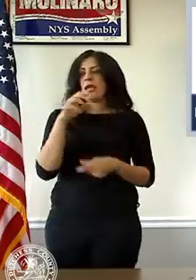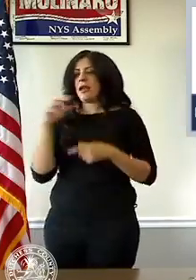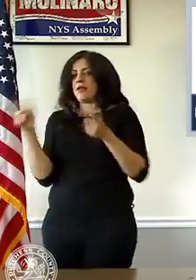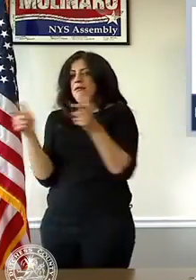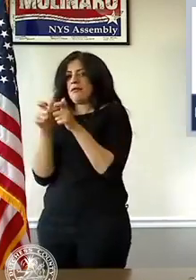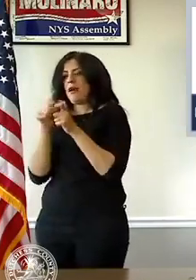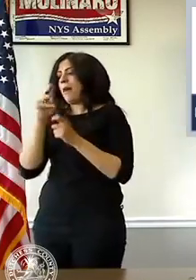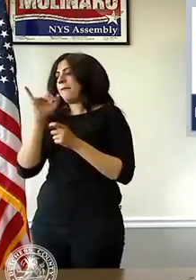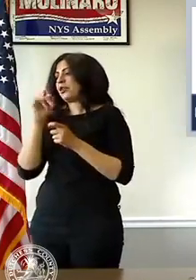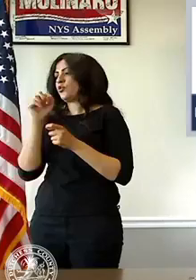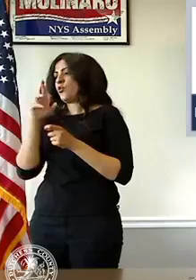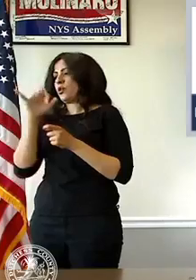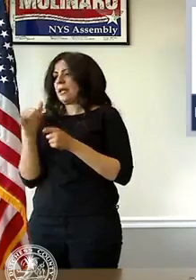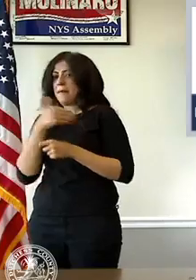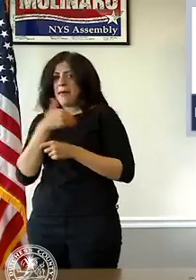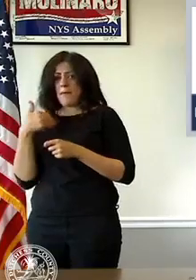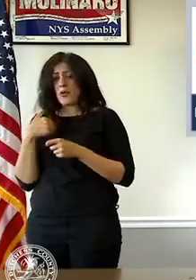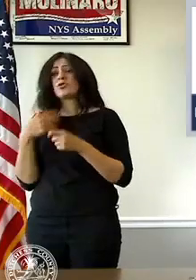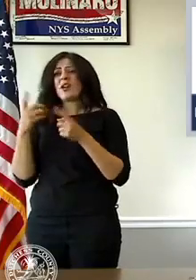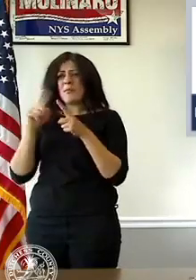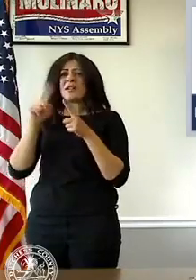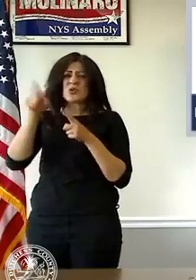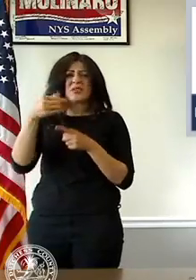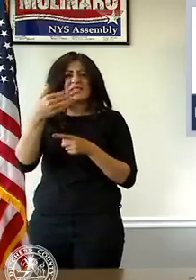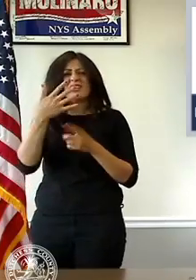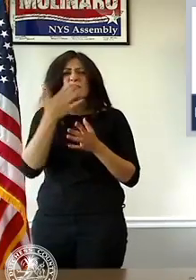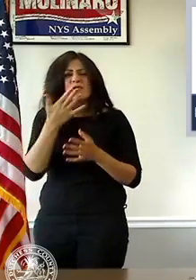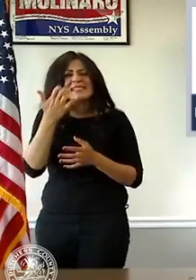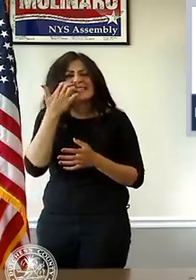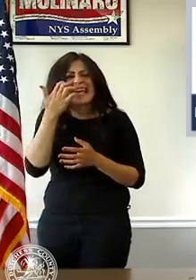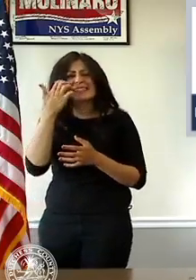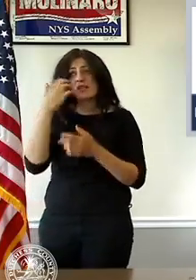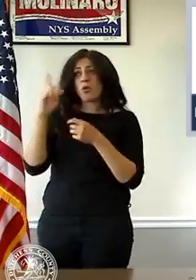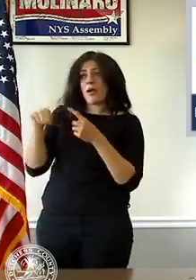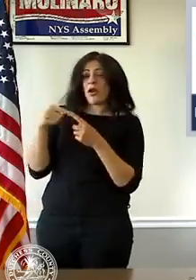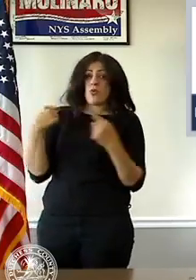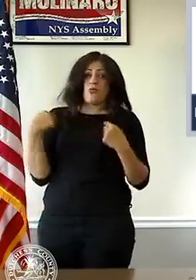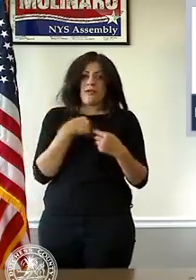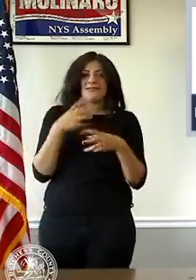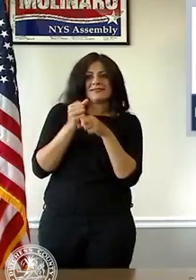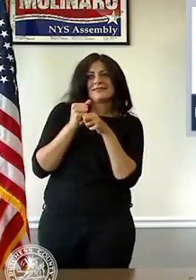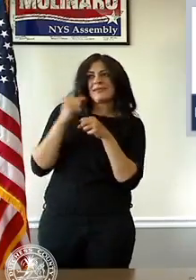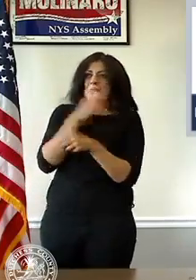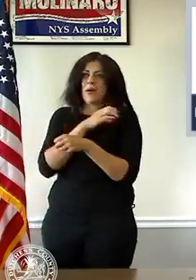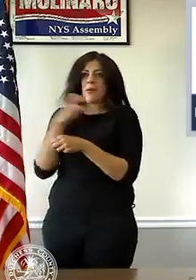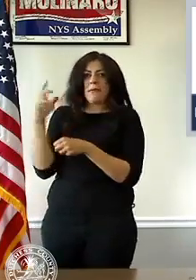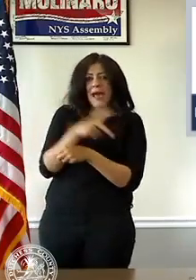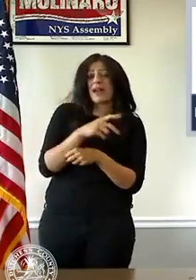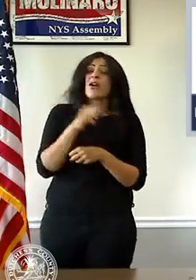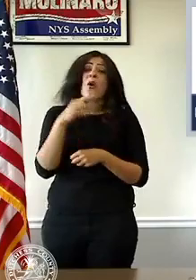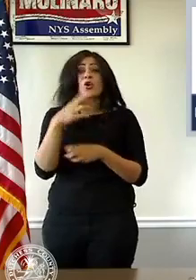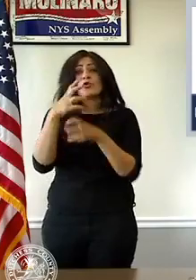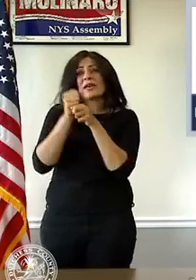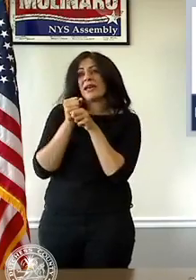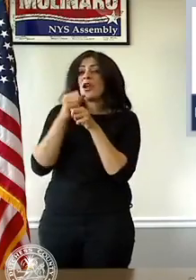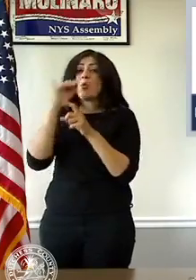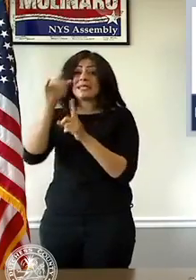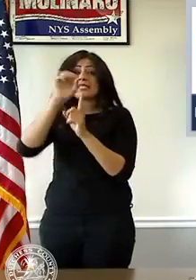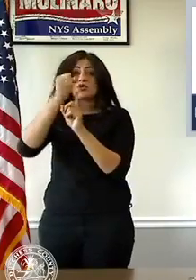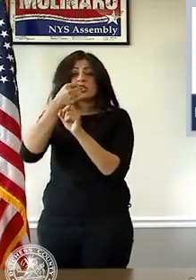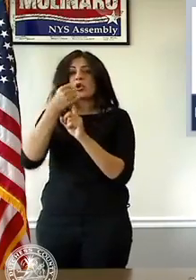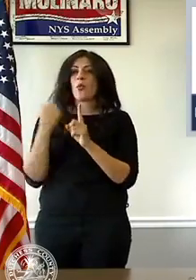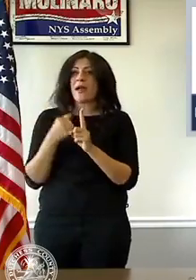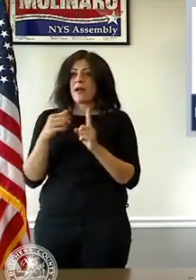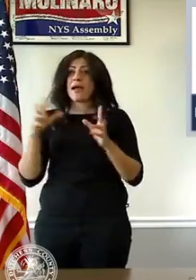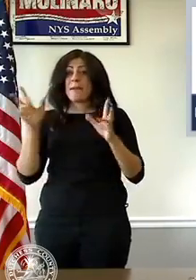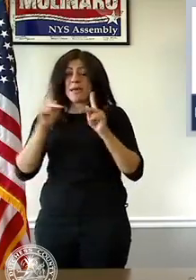to claw that back. It's only responsible. Otherwise, you create a scenario where out of many is one